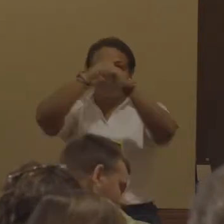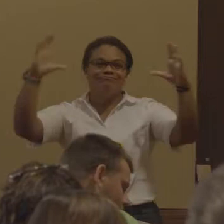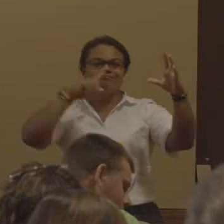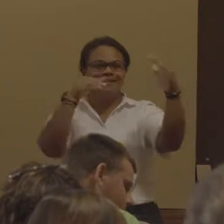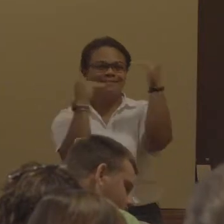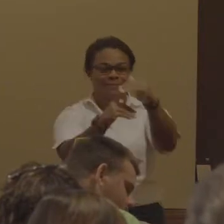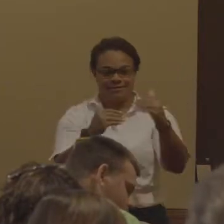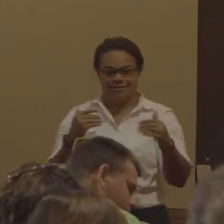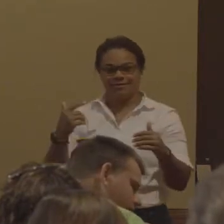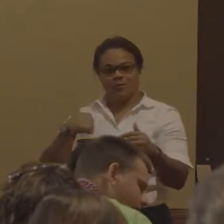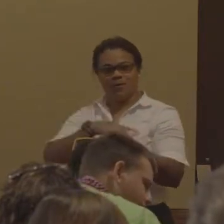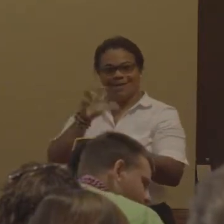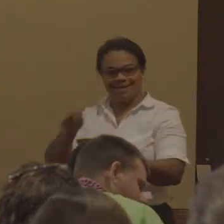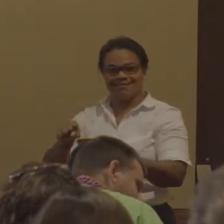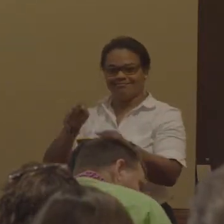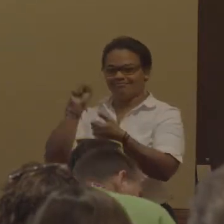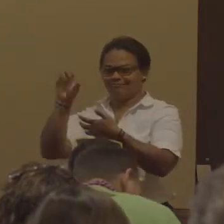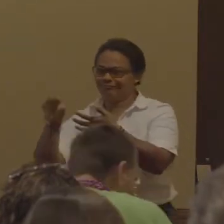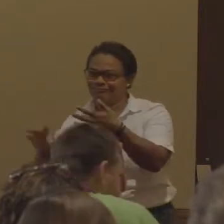what options are out there. That